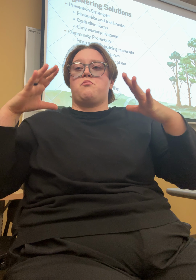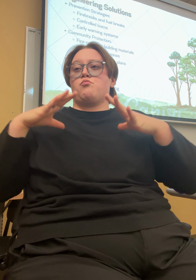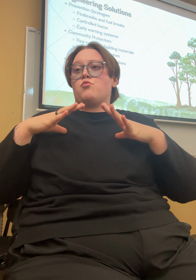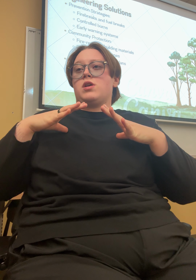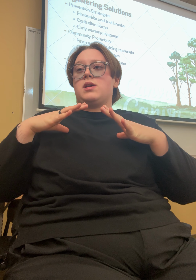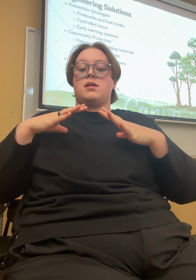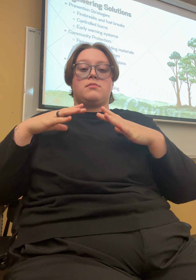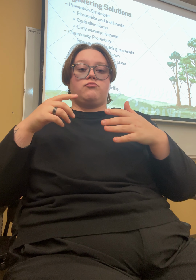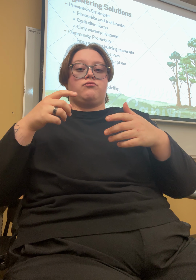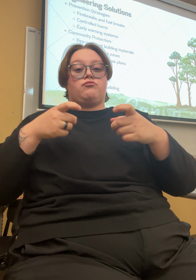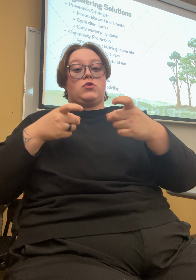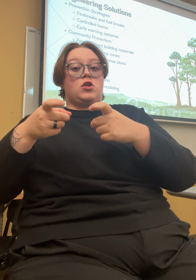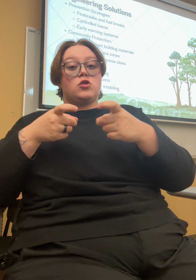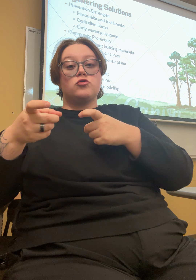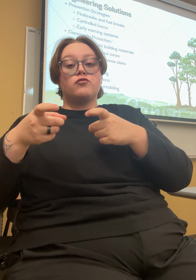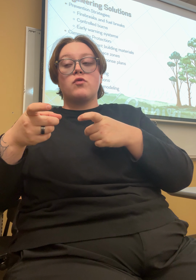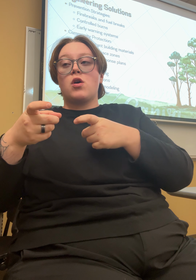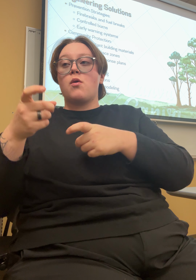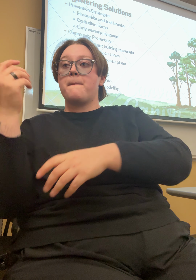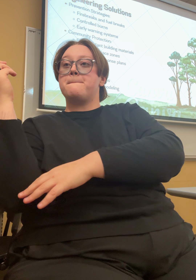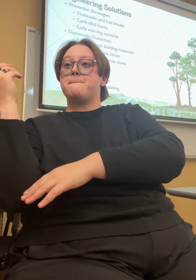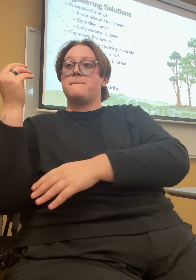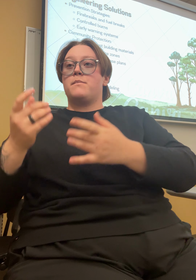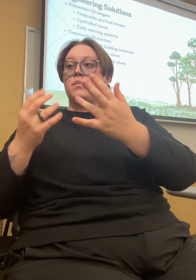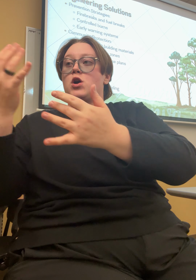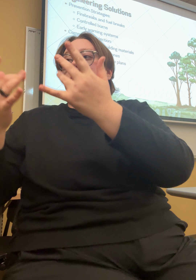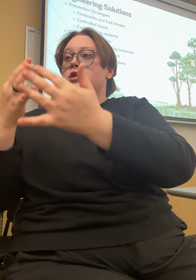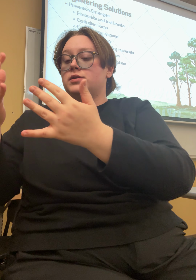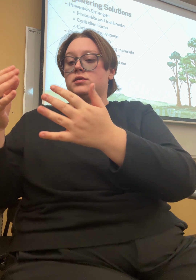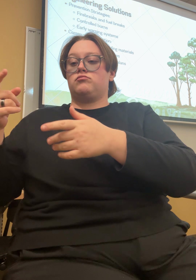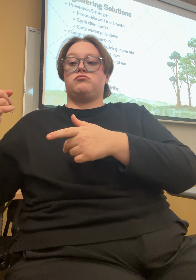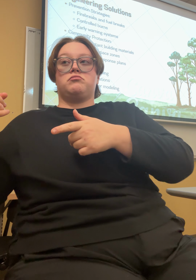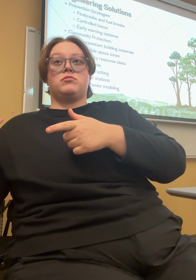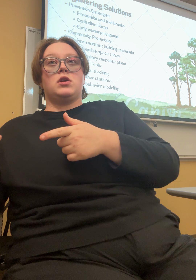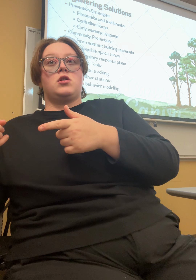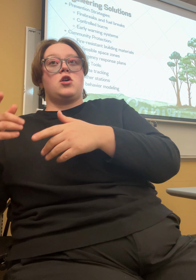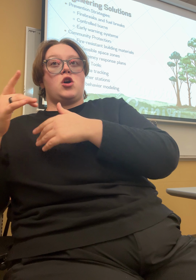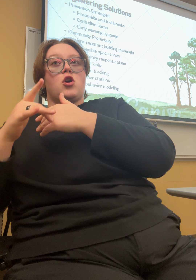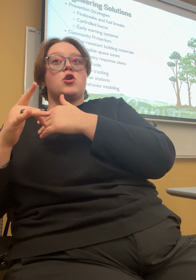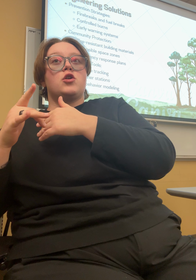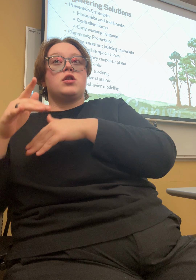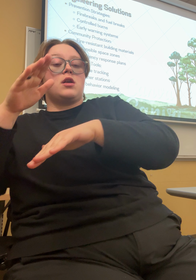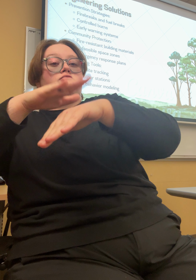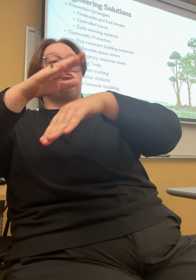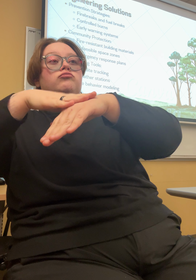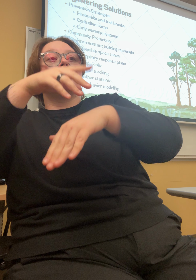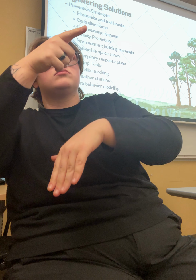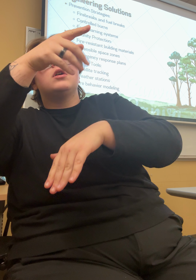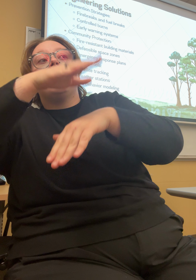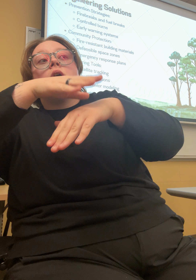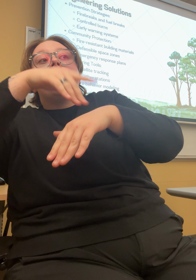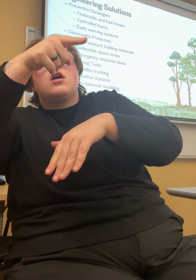burns, early warning systems, and then community protection. You can use fire-resistant